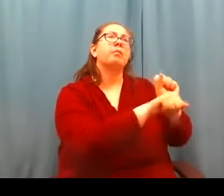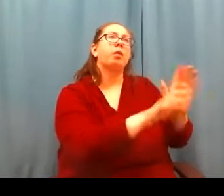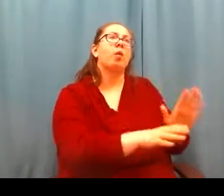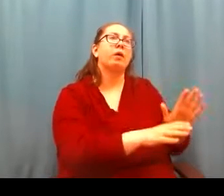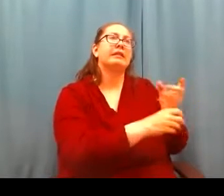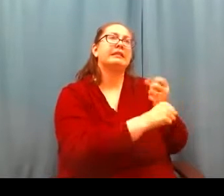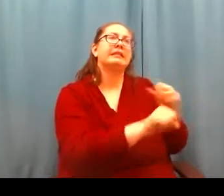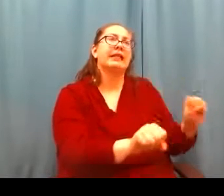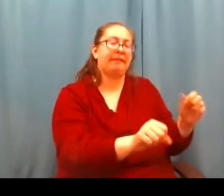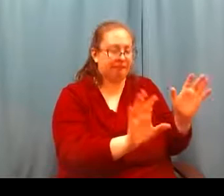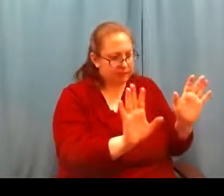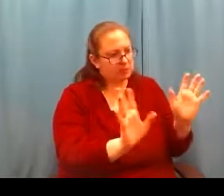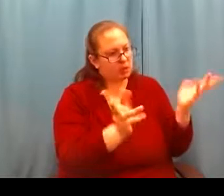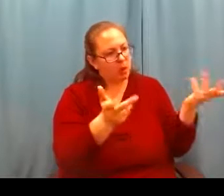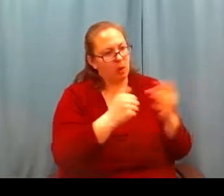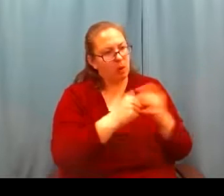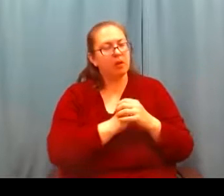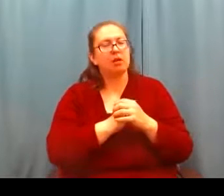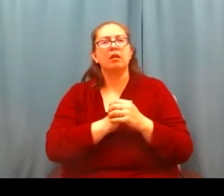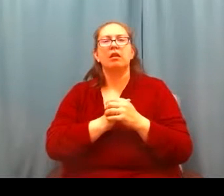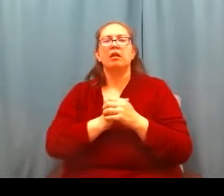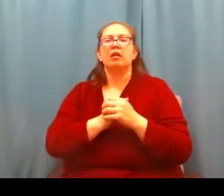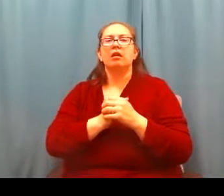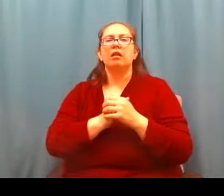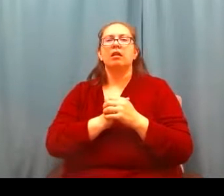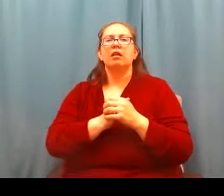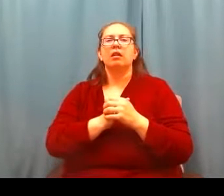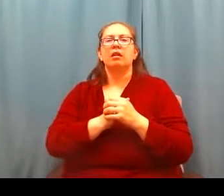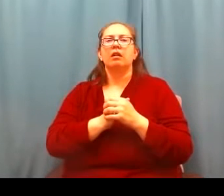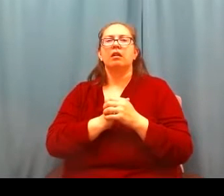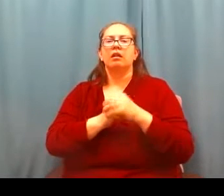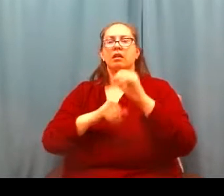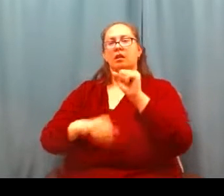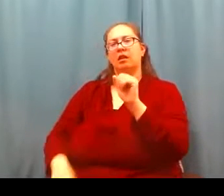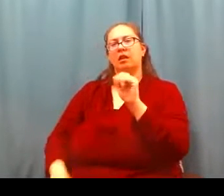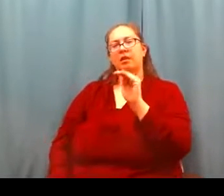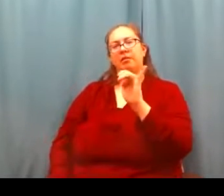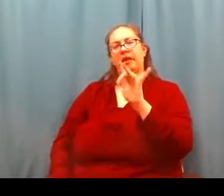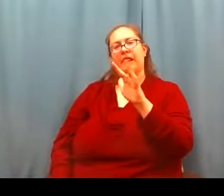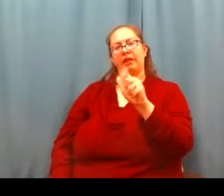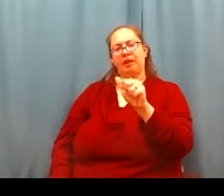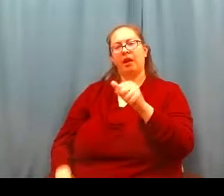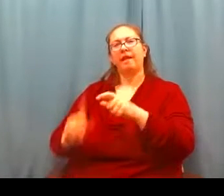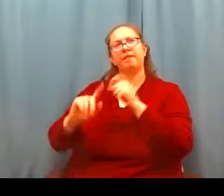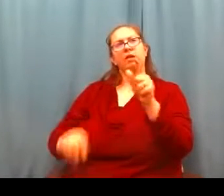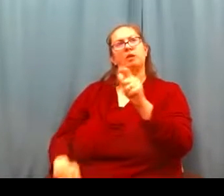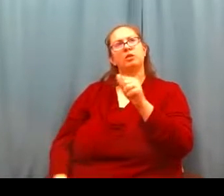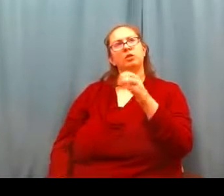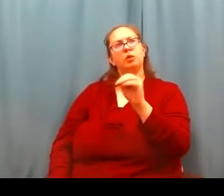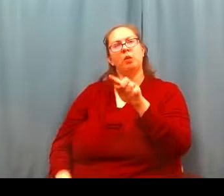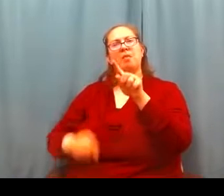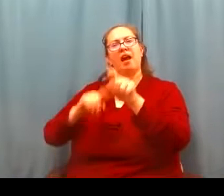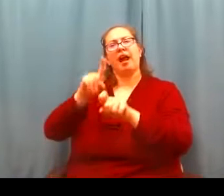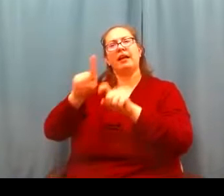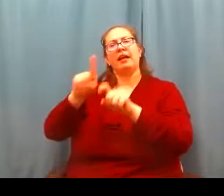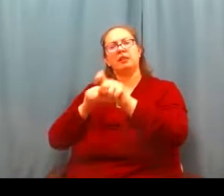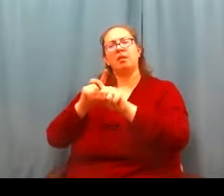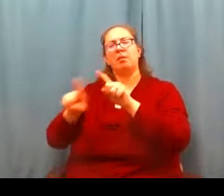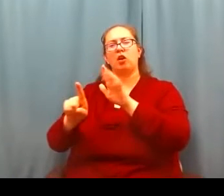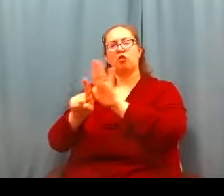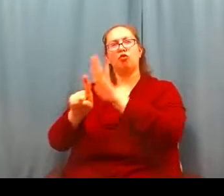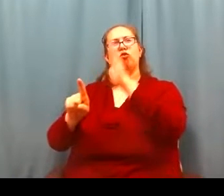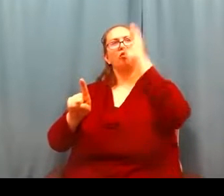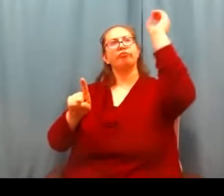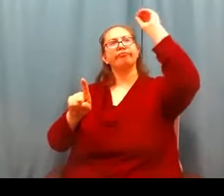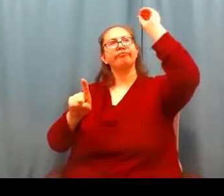camps. Mayor, thank you. So Amelia in the Zoom, she's asked a couple of questions, but I think she kind of represents a viewpoint of